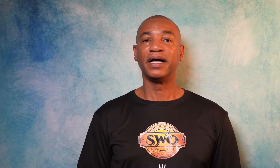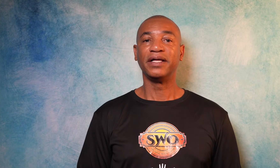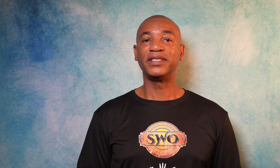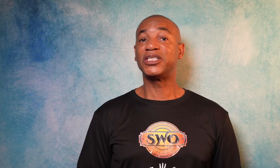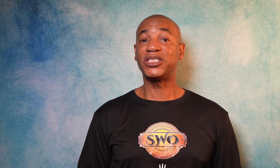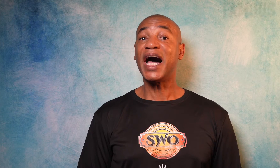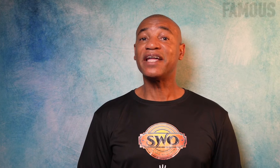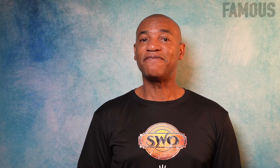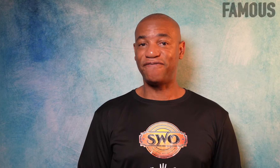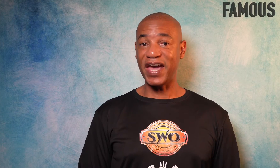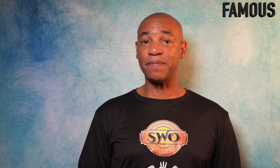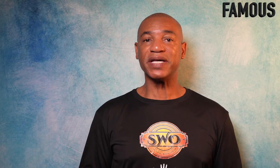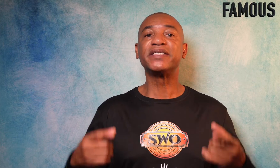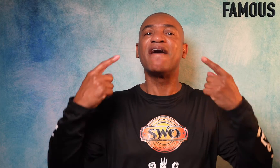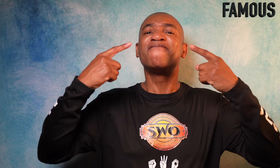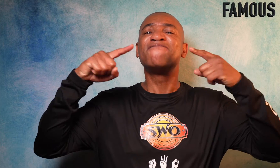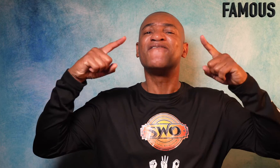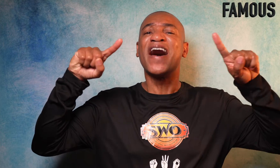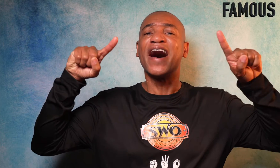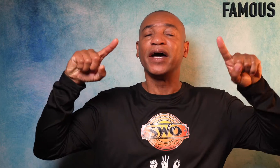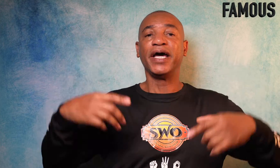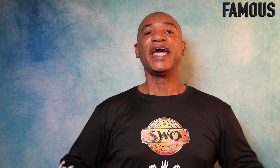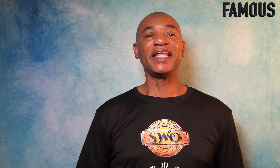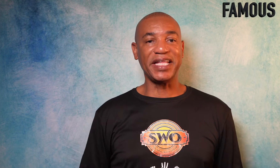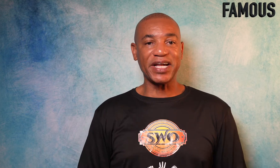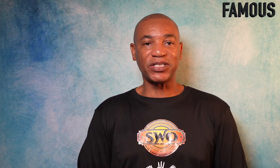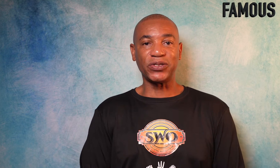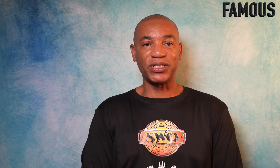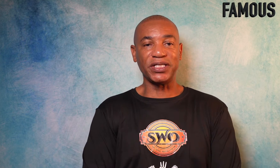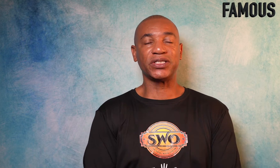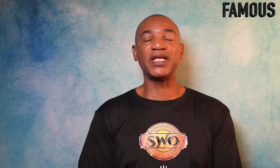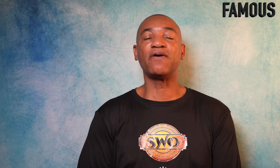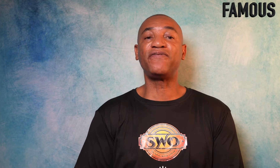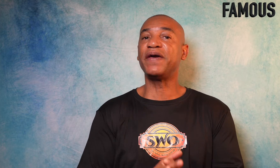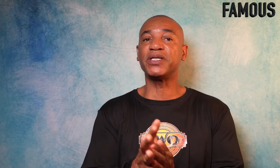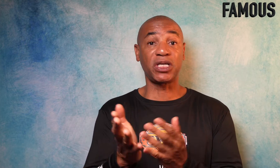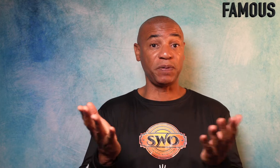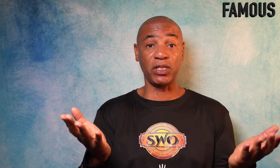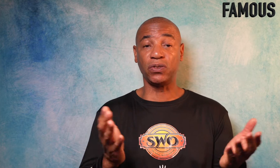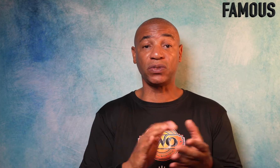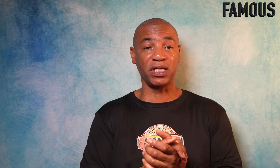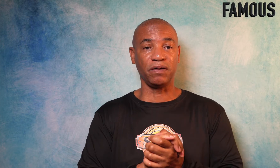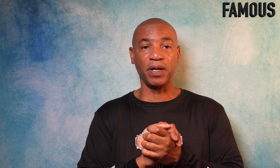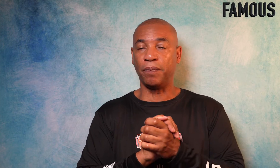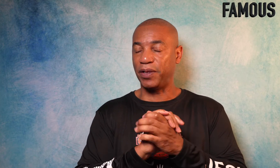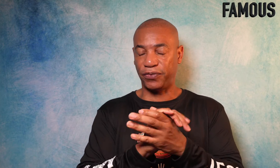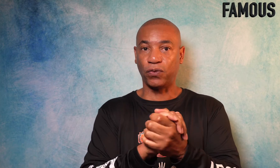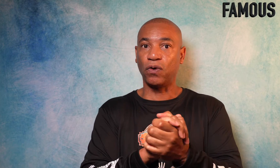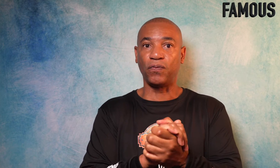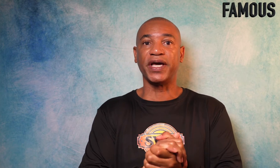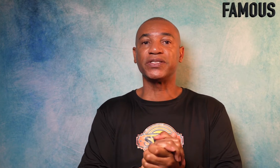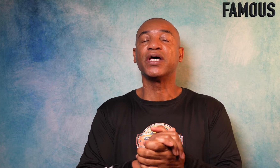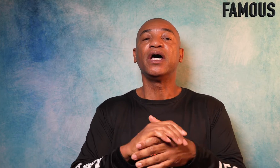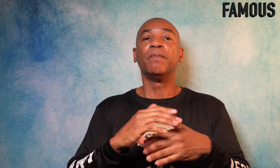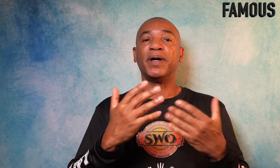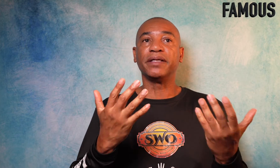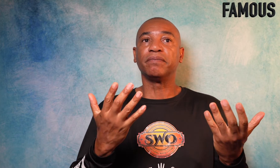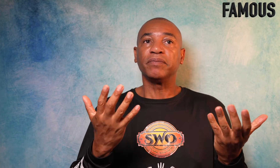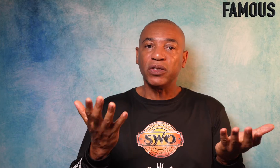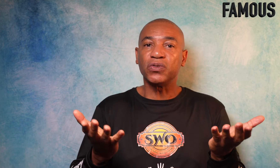The sign famous in an ASL sentence. Now, famous could be used in a plethora of ways, but usually